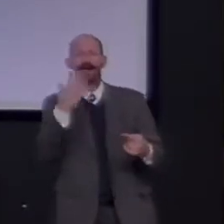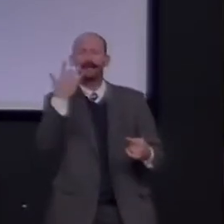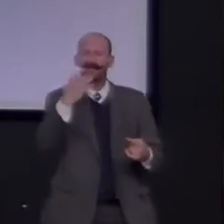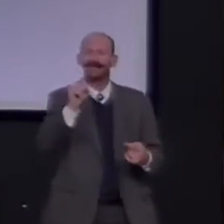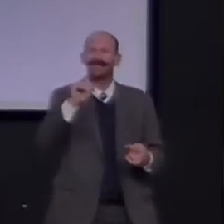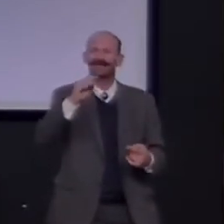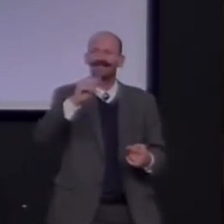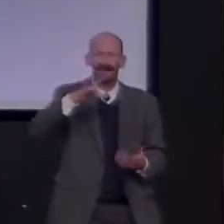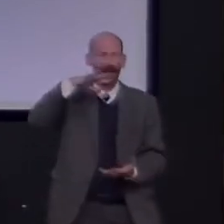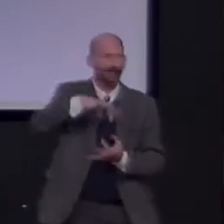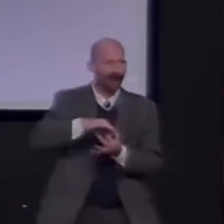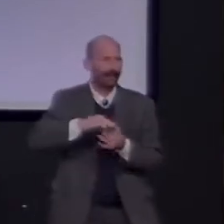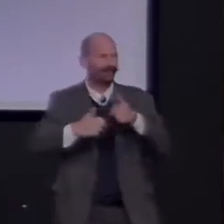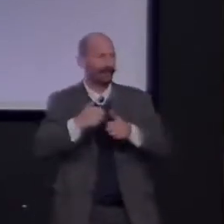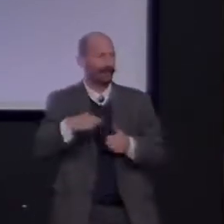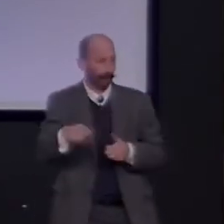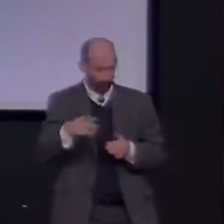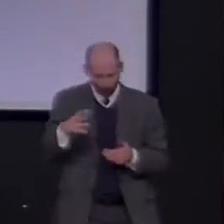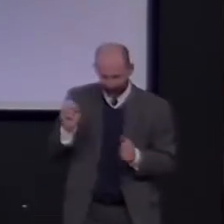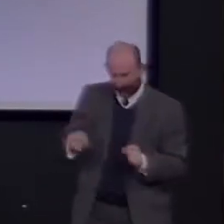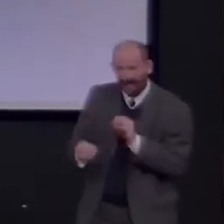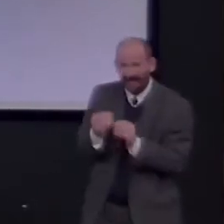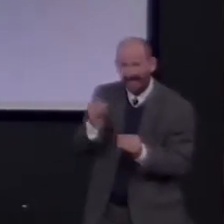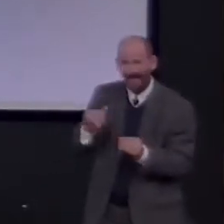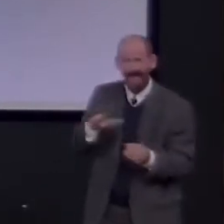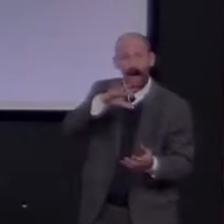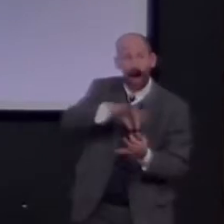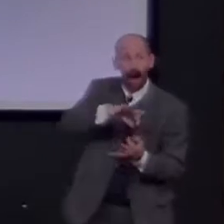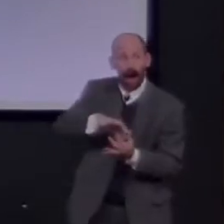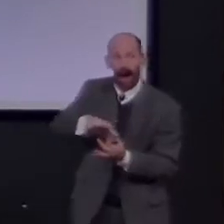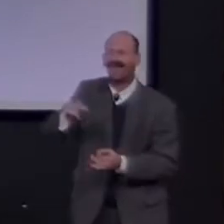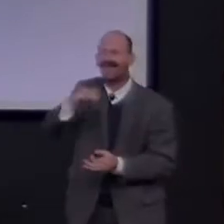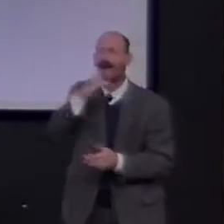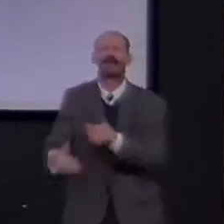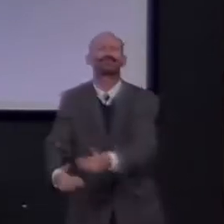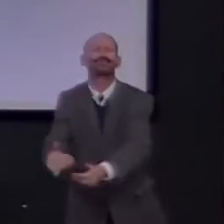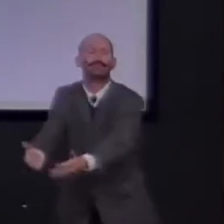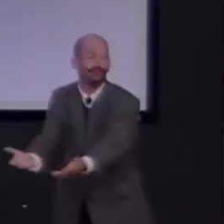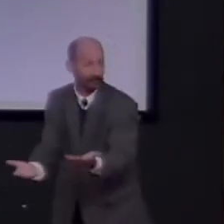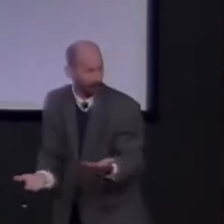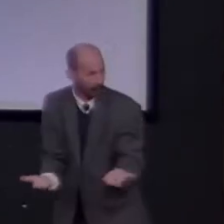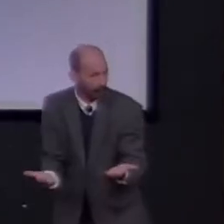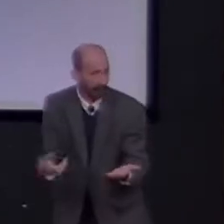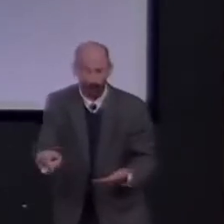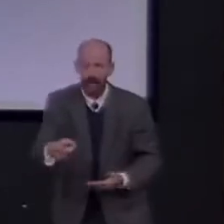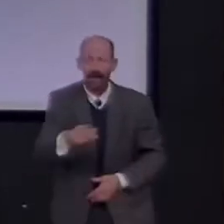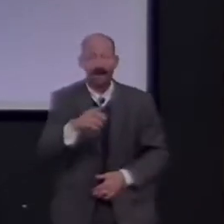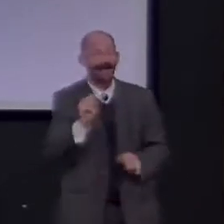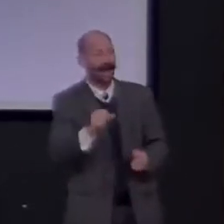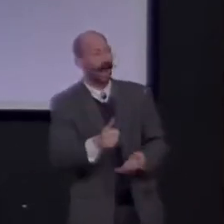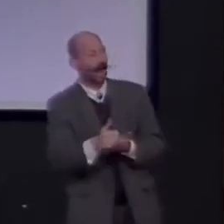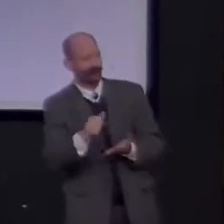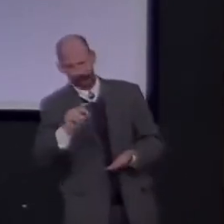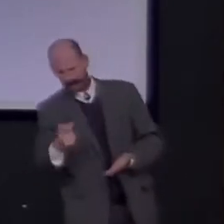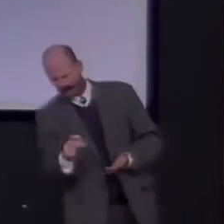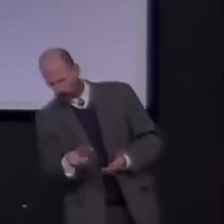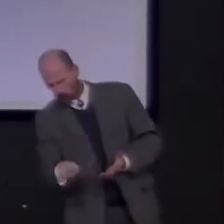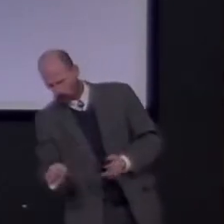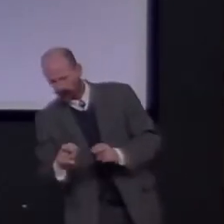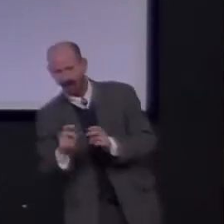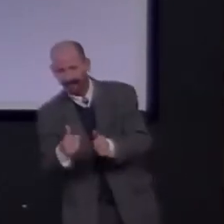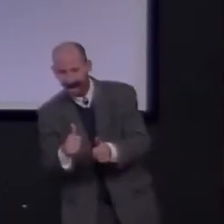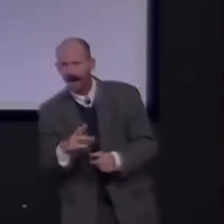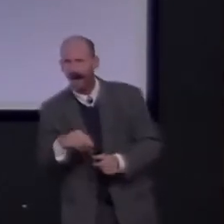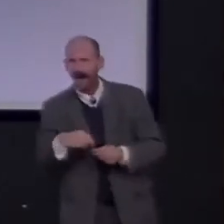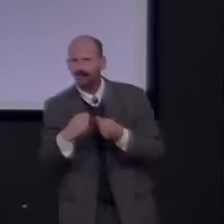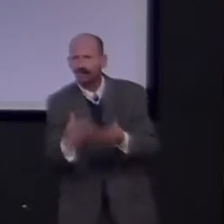developmental trajectory? And that in turn then leads to targets for diagnosis and remediation. So